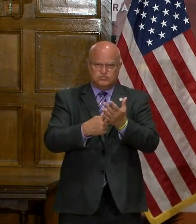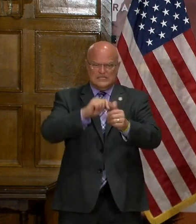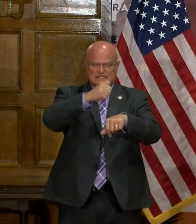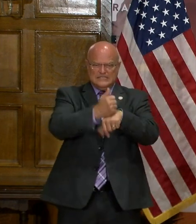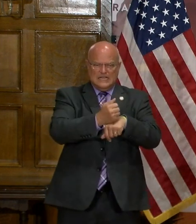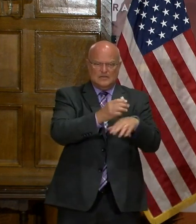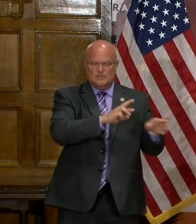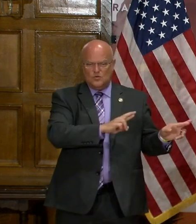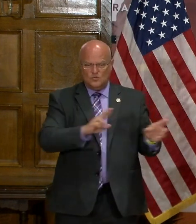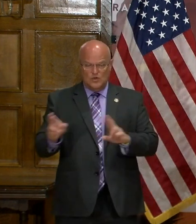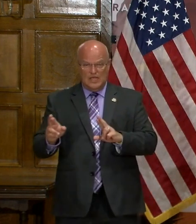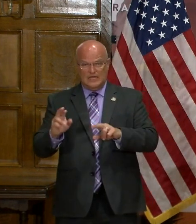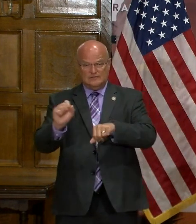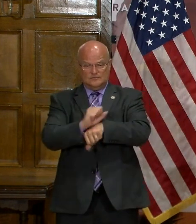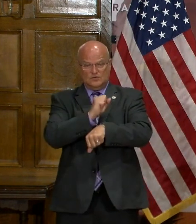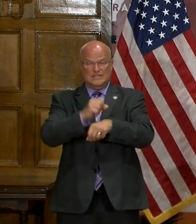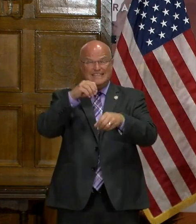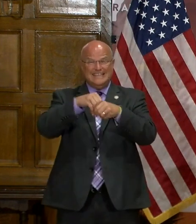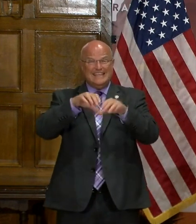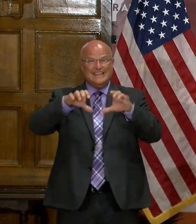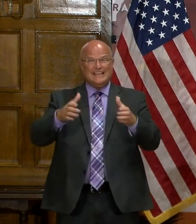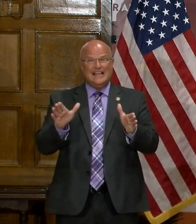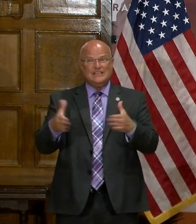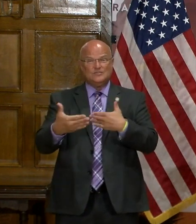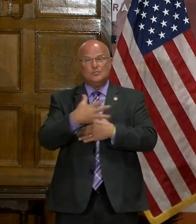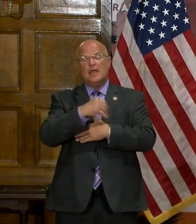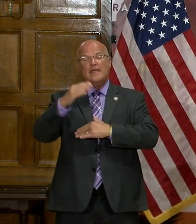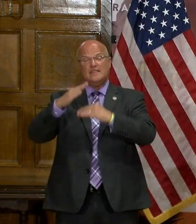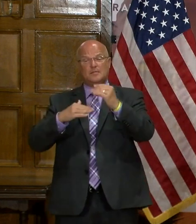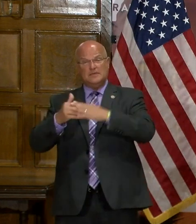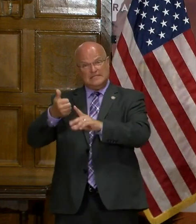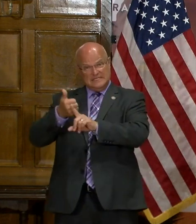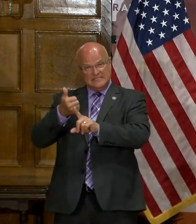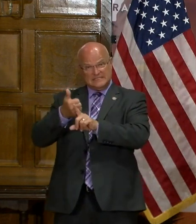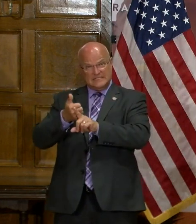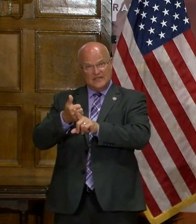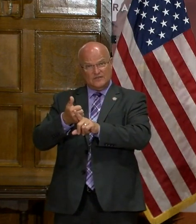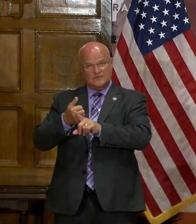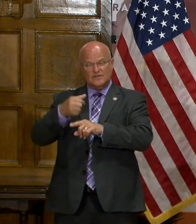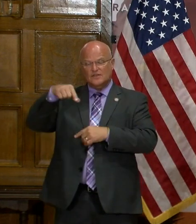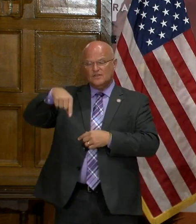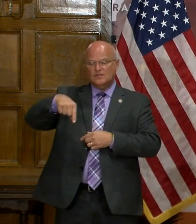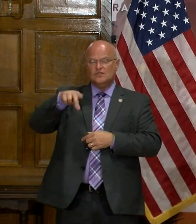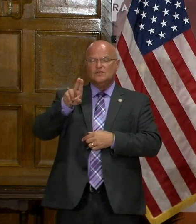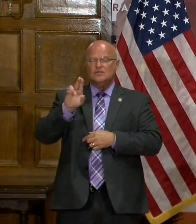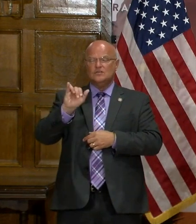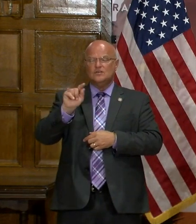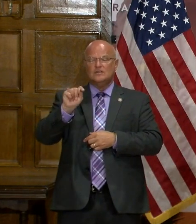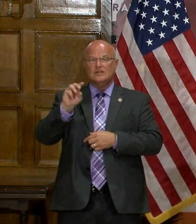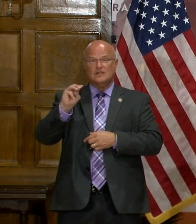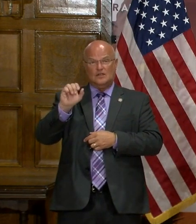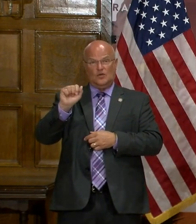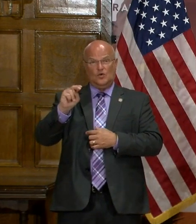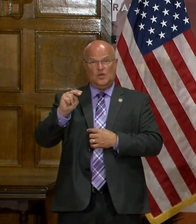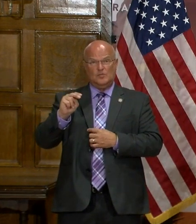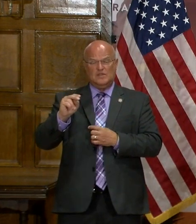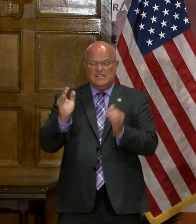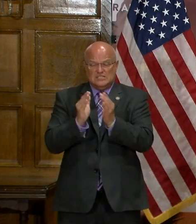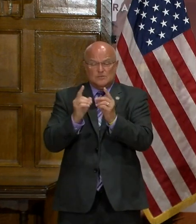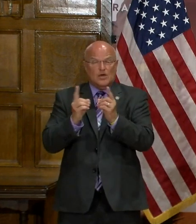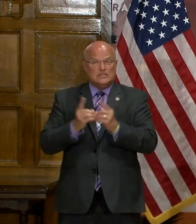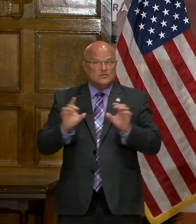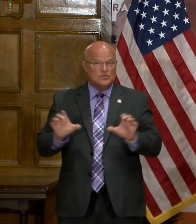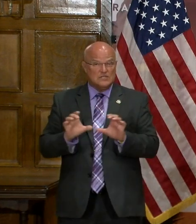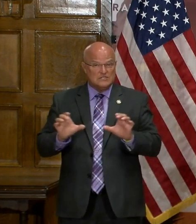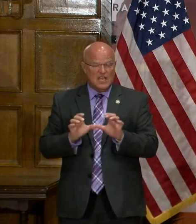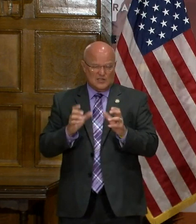and operational in the classroom and in the school building. Point Equipment, another example of what a small district has